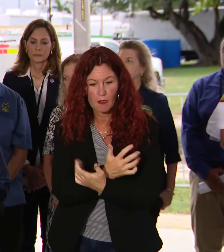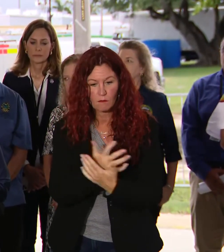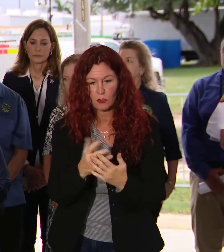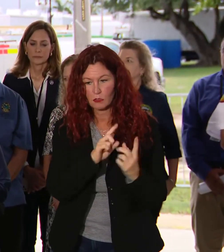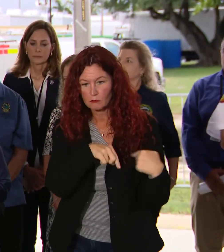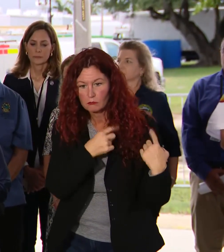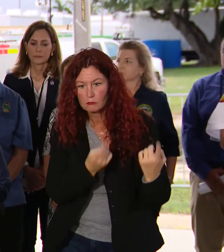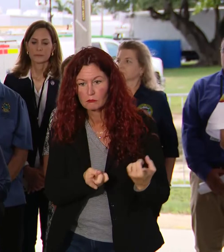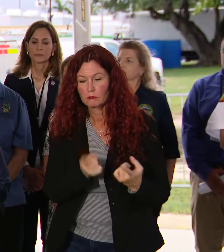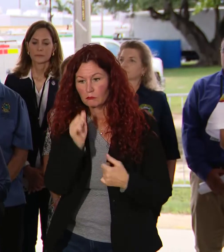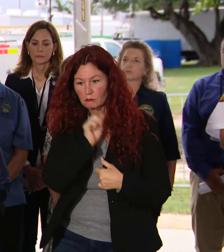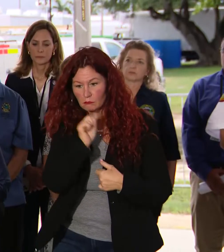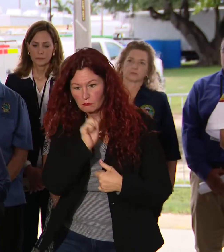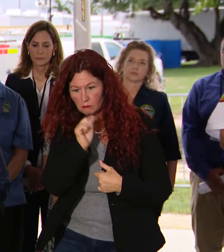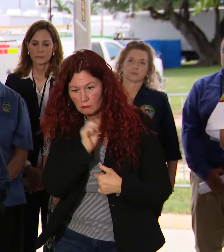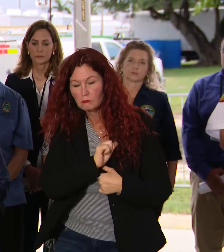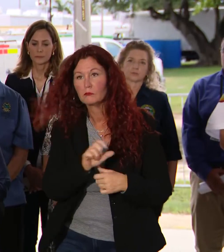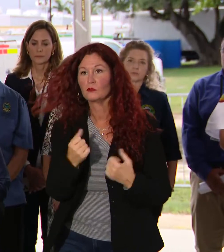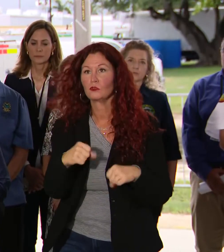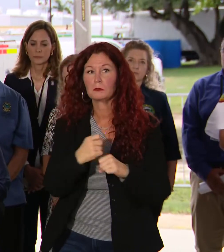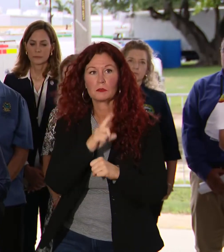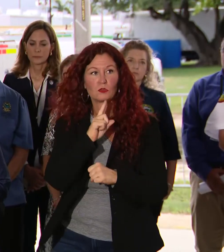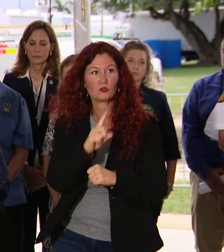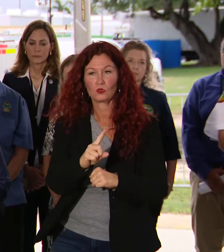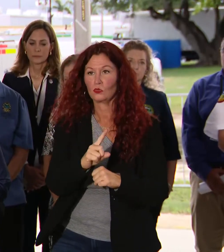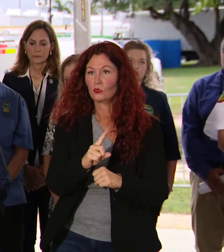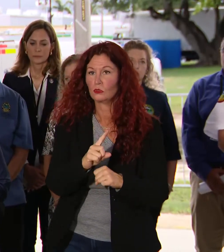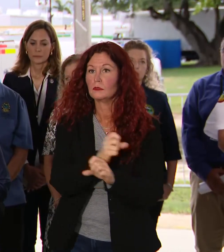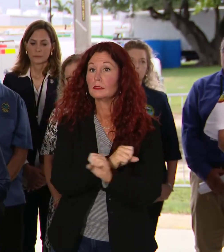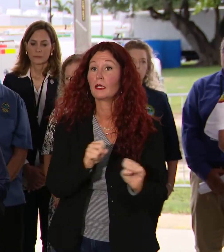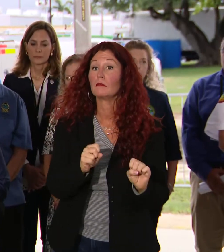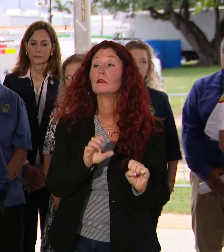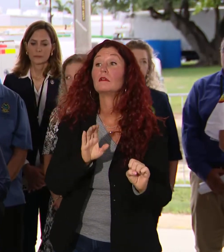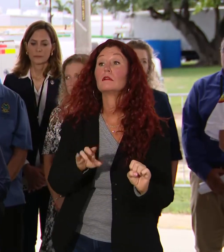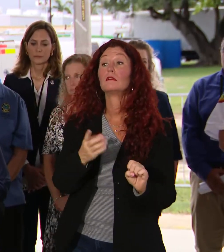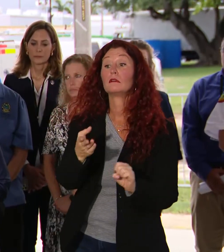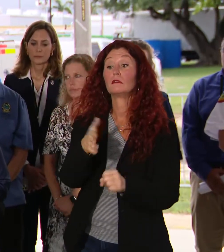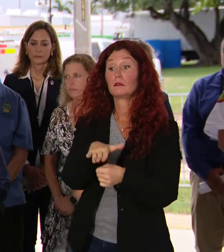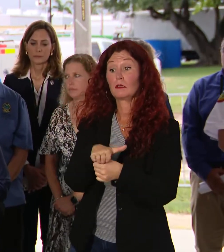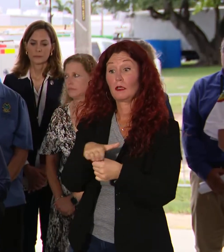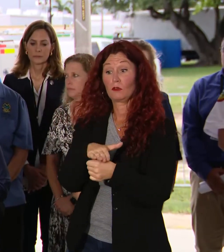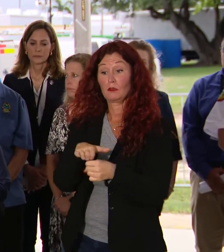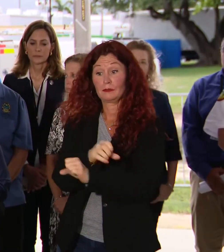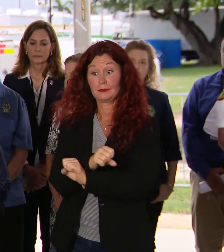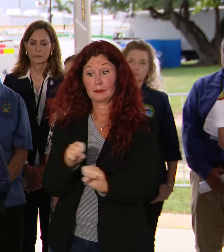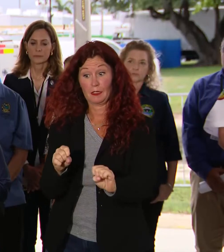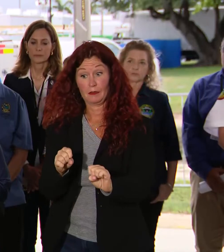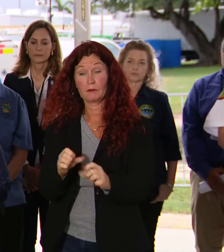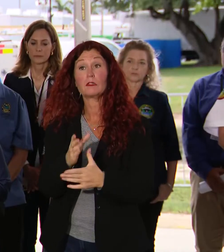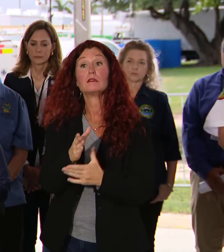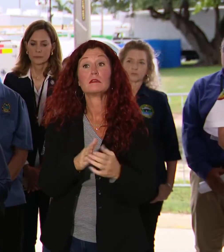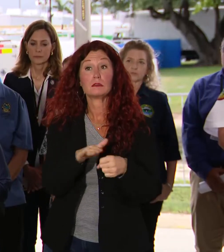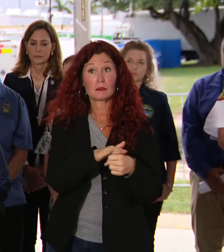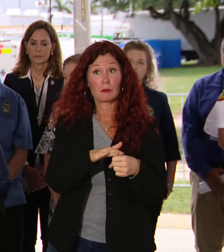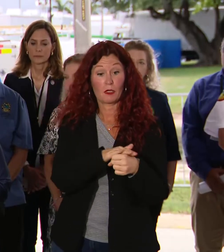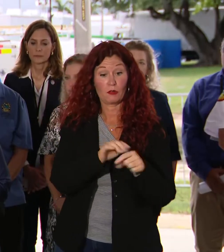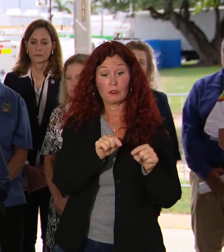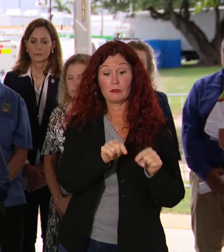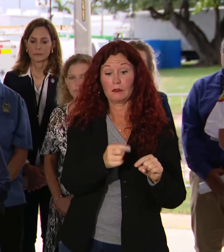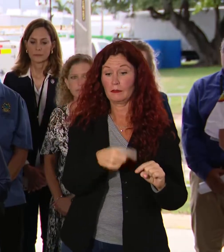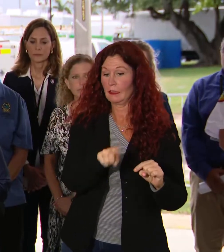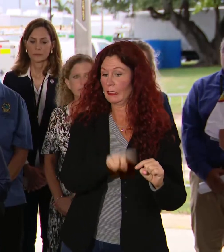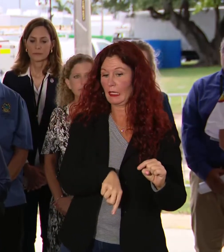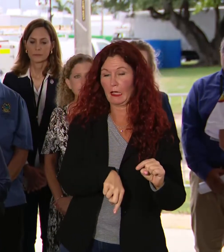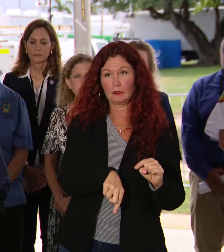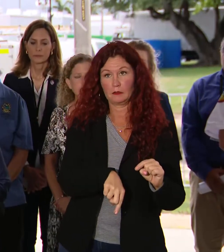we currently have access to. Given our ongoing safety concerns about the integrity of the building, we're